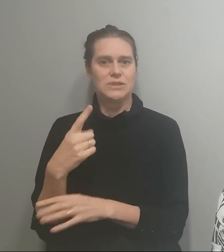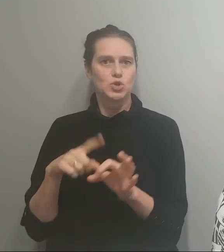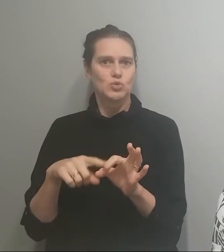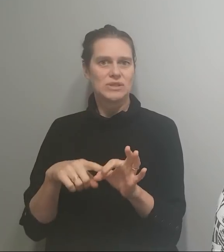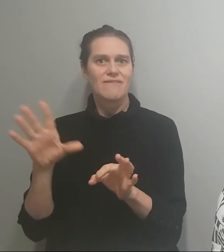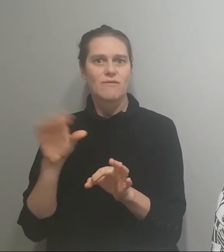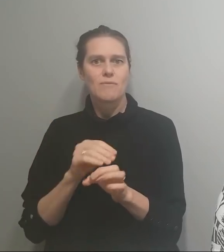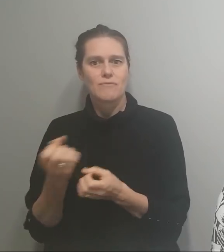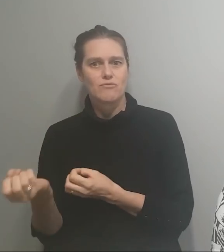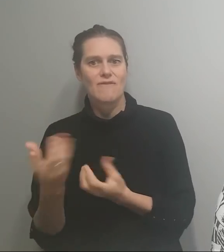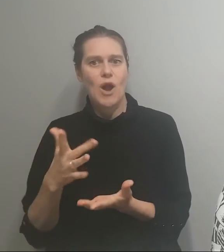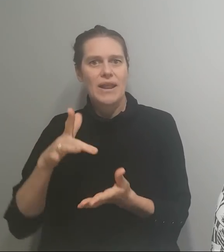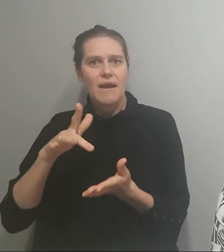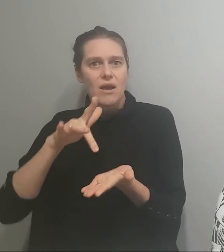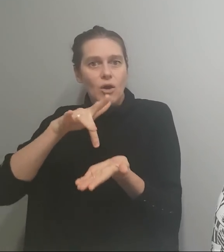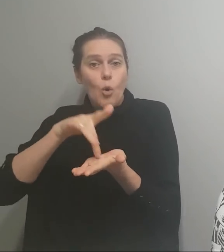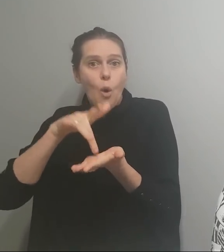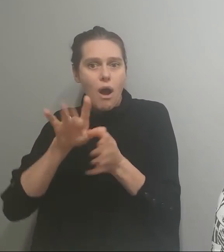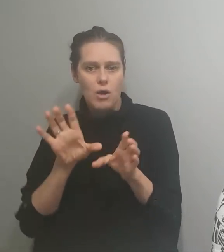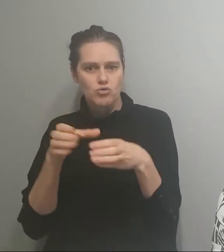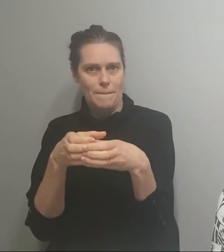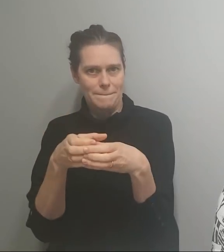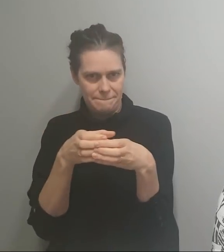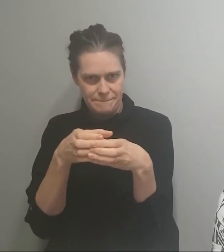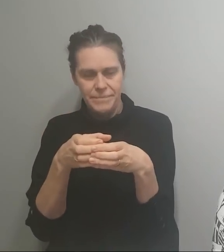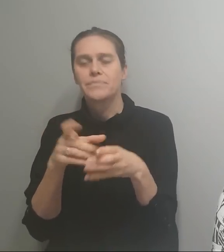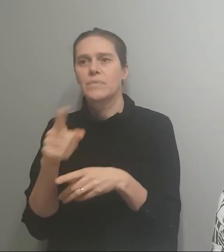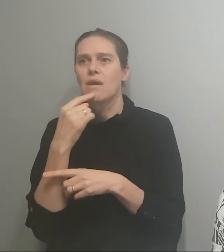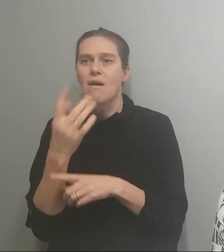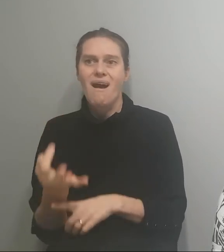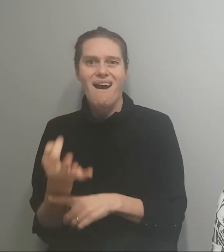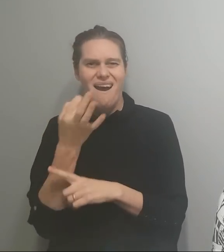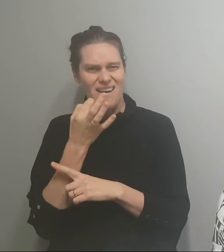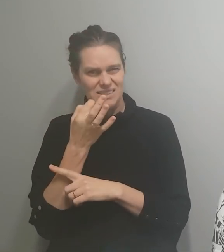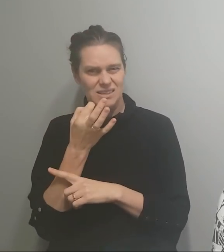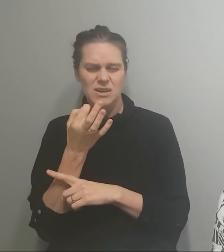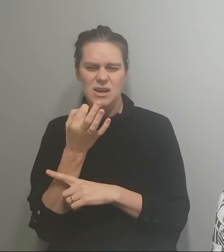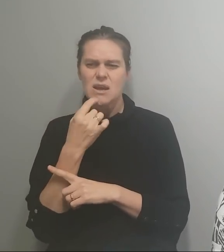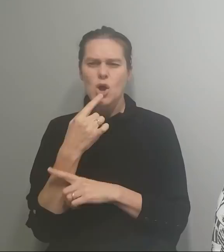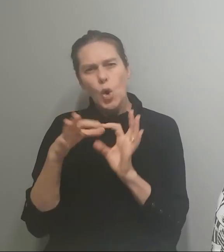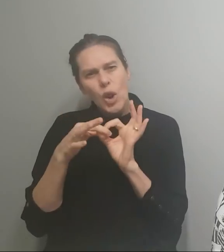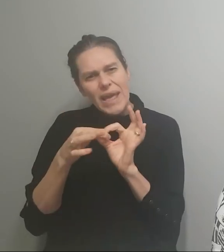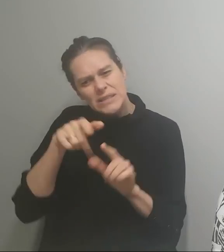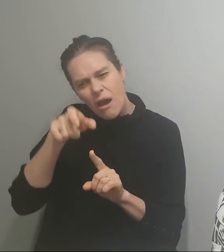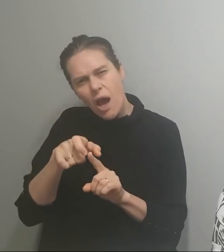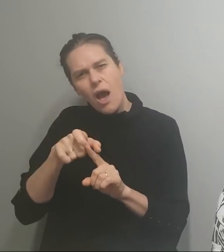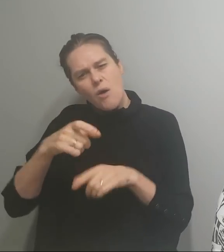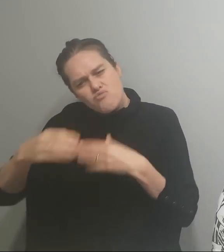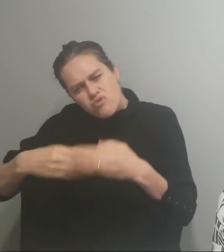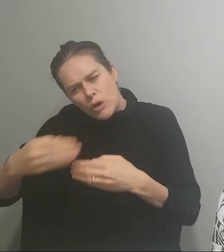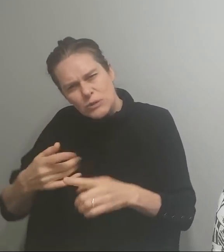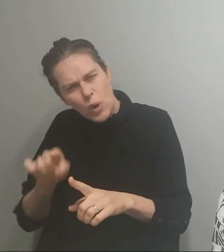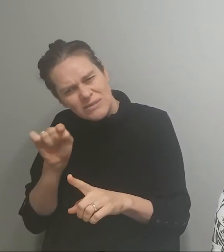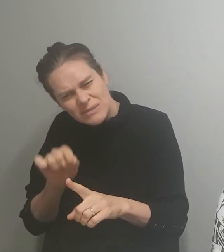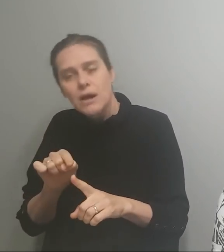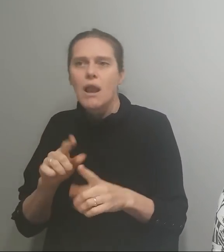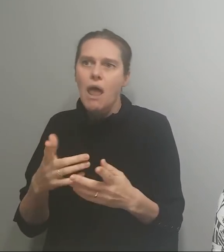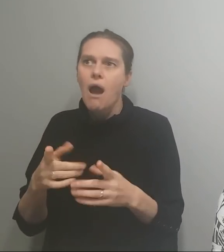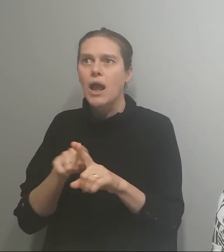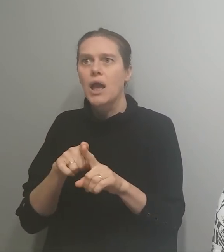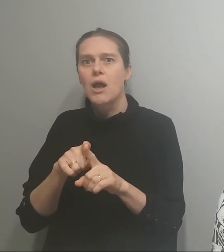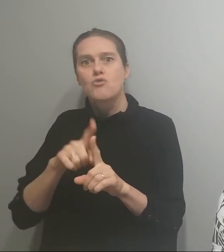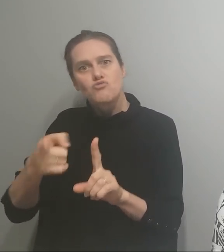core group, and it was asking the question, what will the process be around connectors in terms of recruitment and training? Who